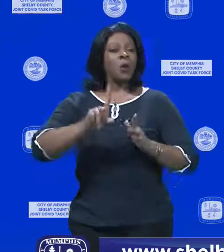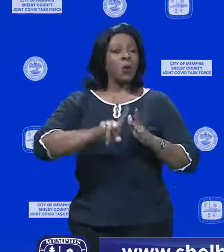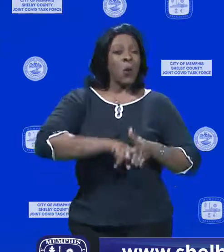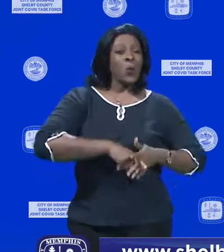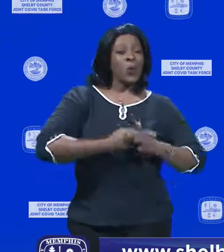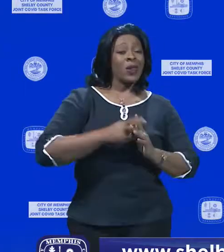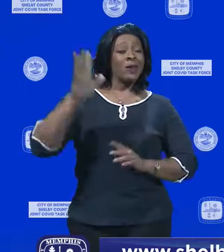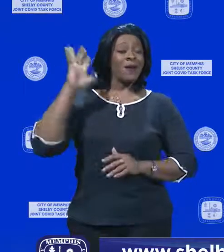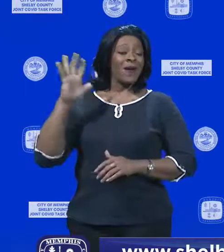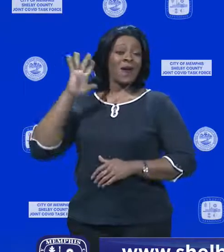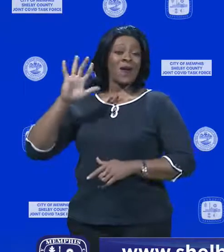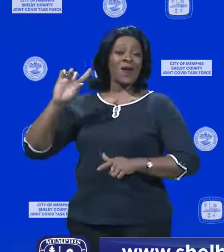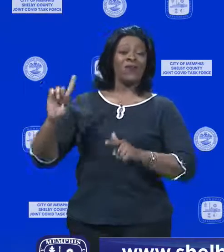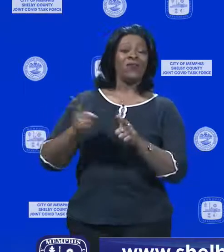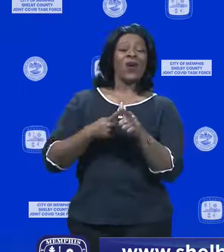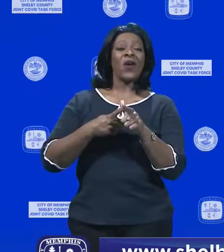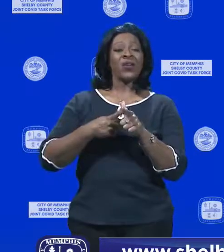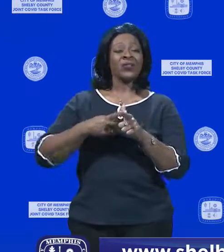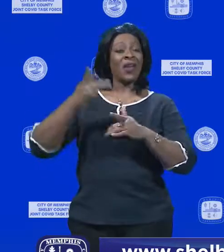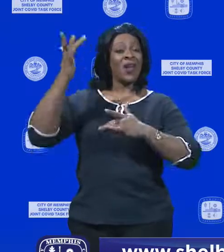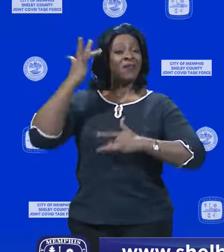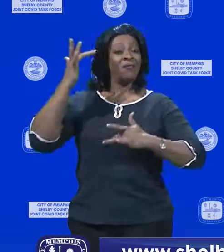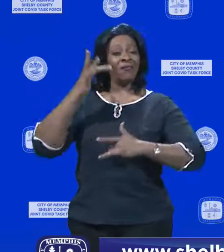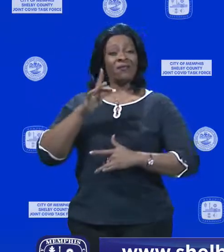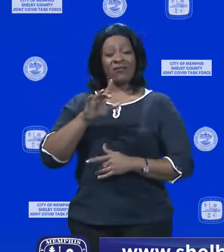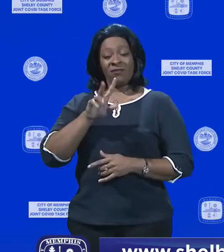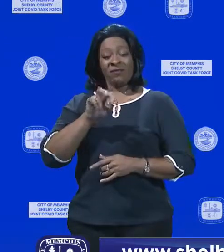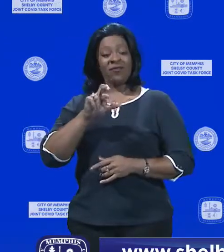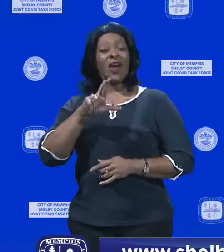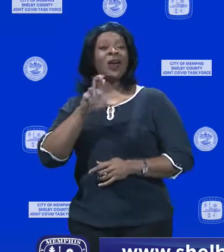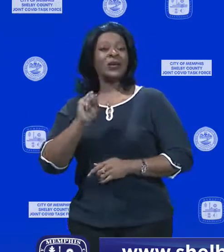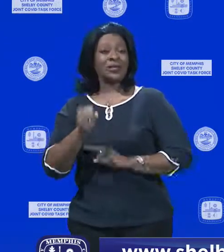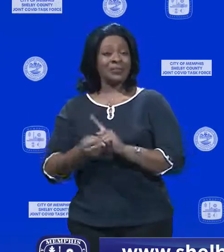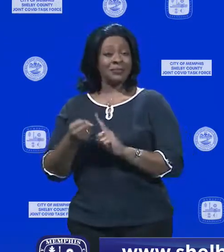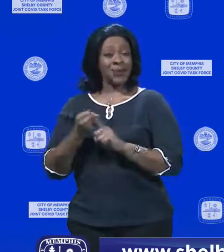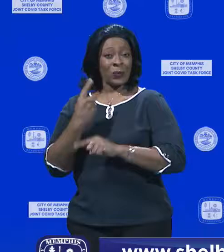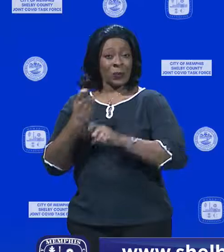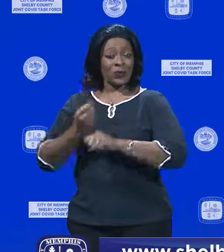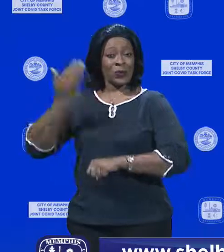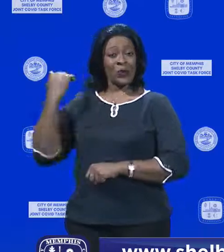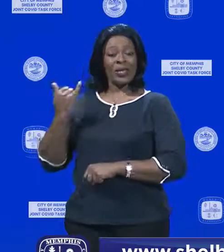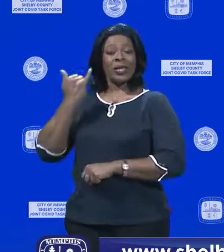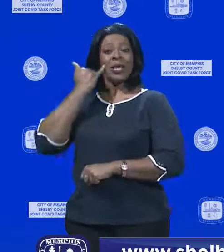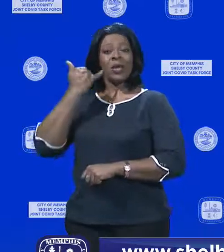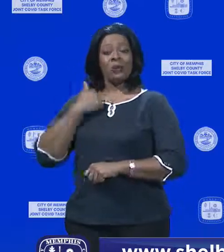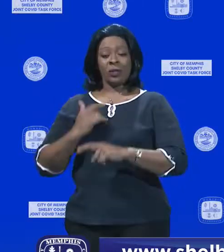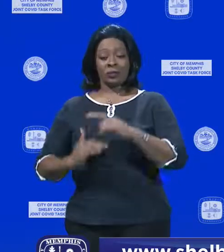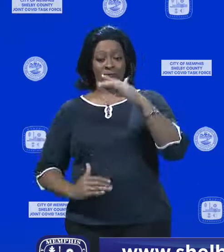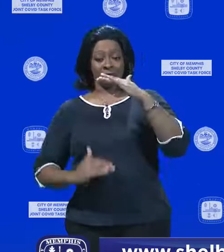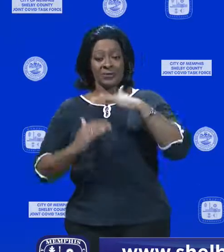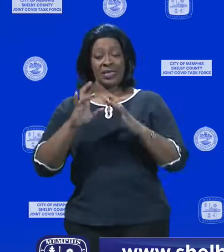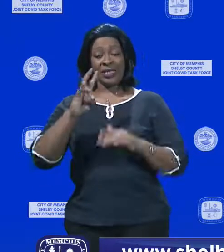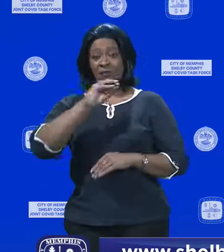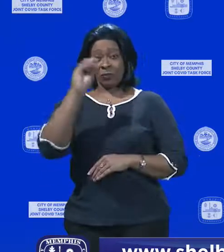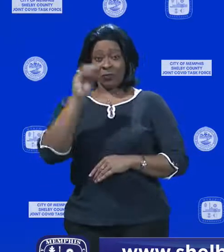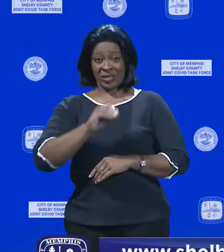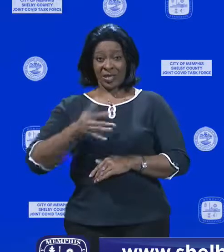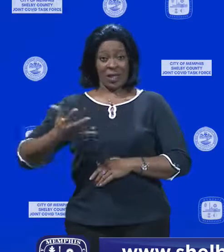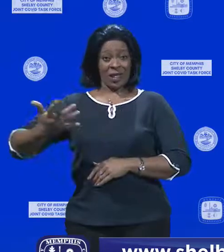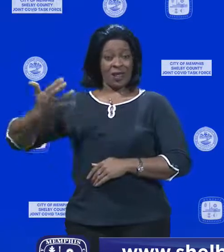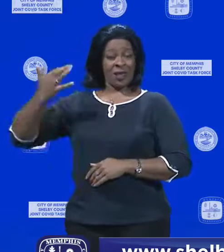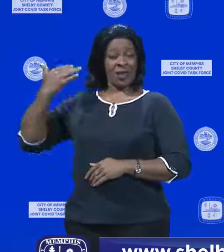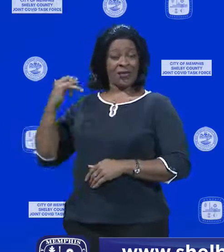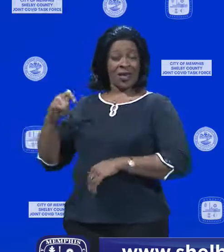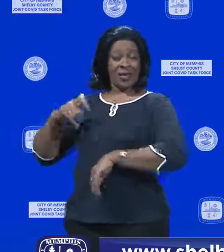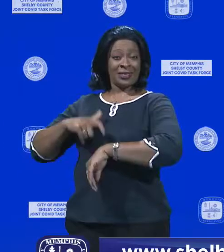original virus of COVID that hit us a year ago, if we had gotten to 70% of the population